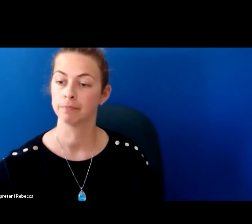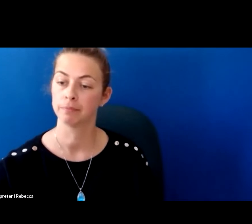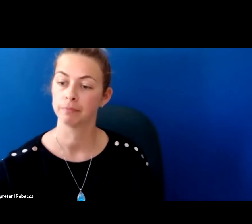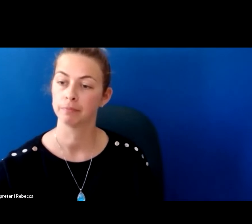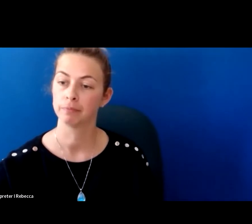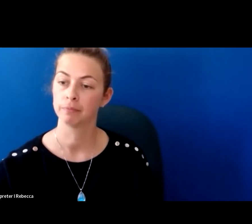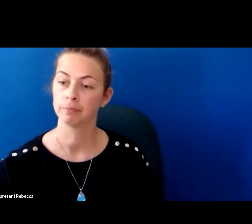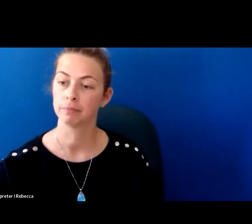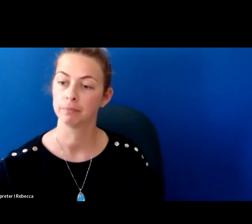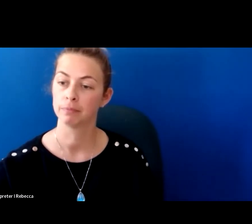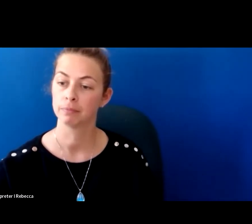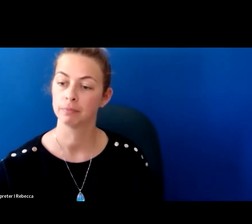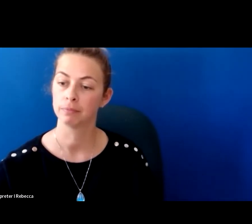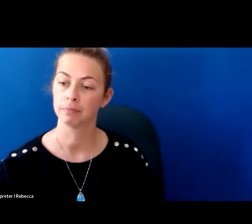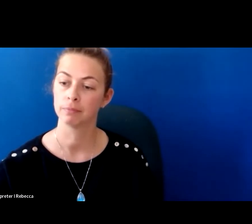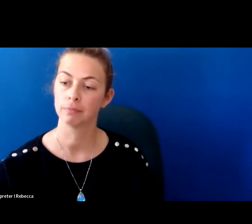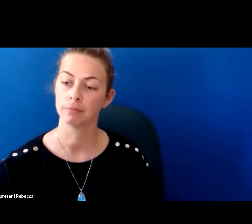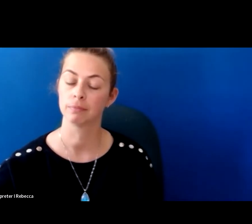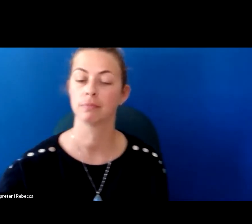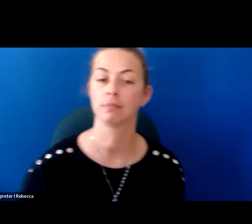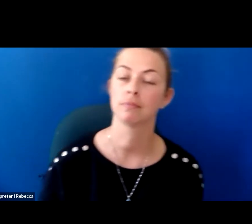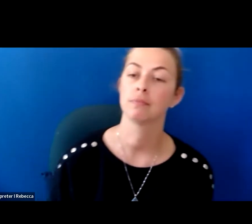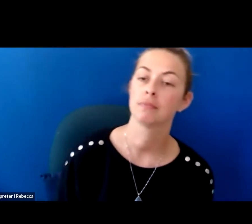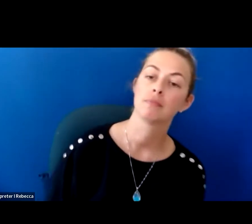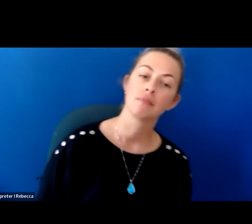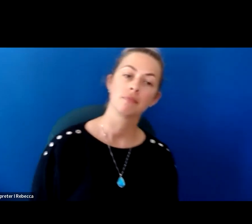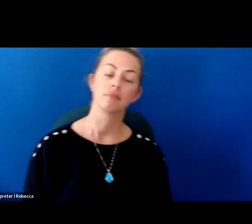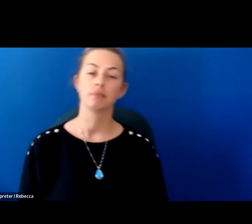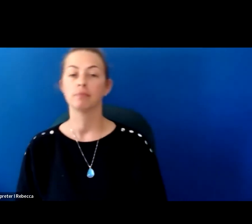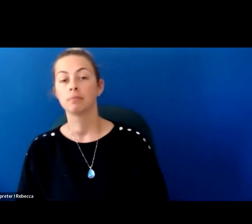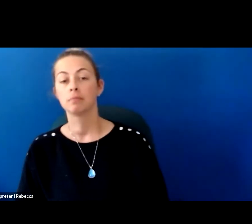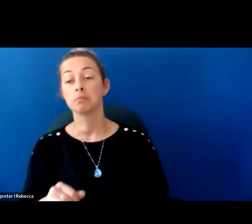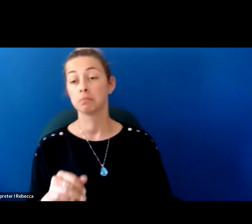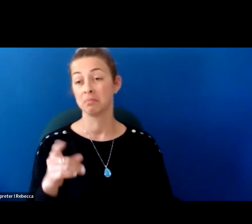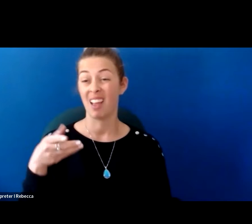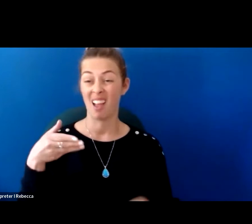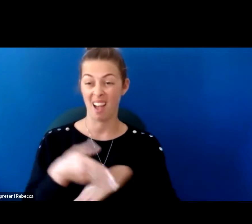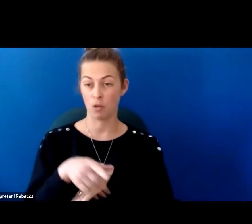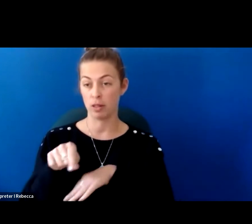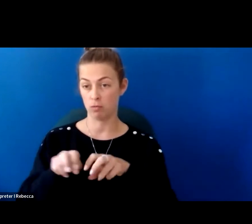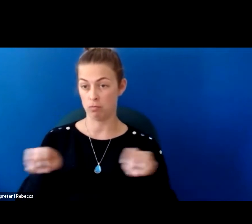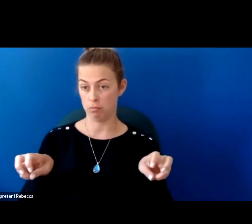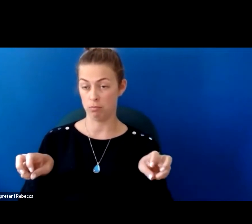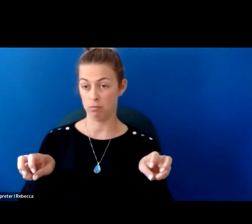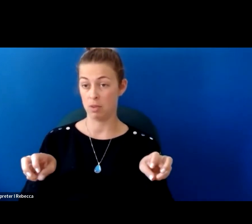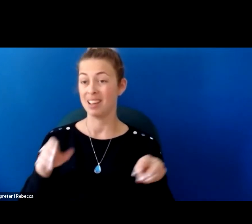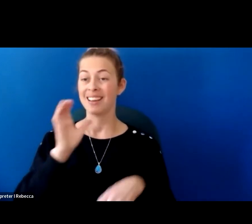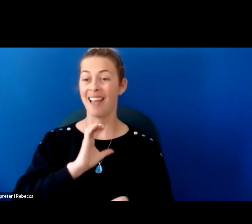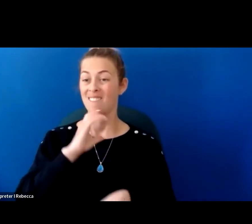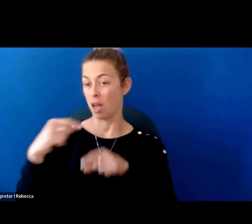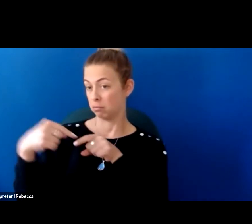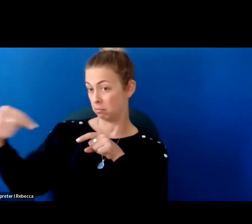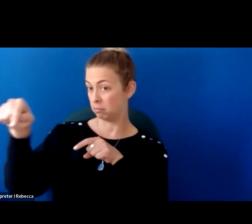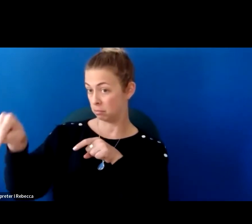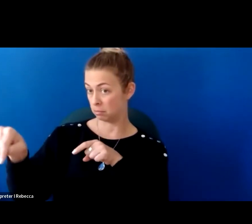this roundtable, there is a location right across from that cafe, the cafe, where you can register to vote if you